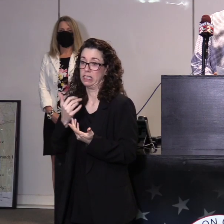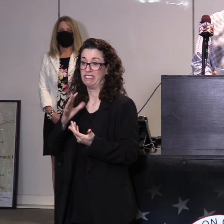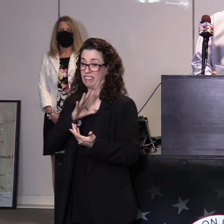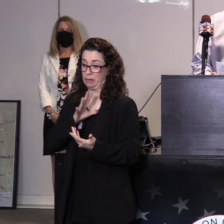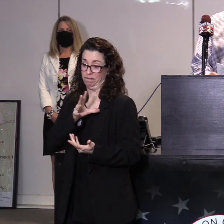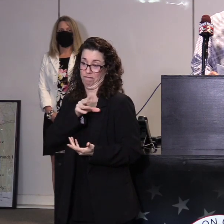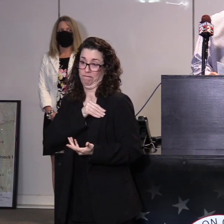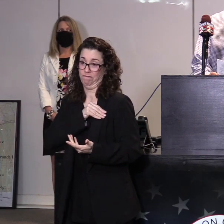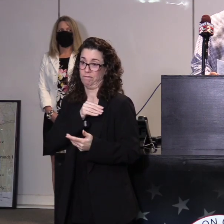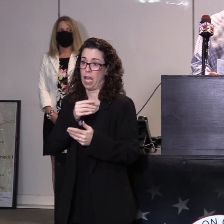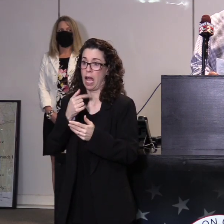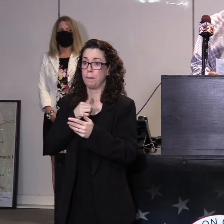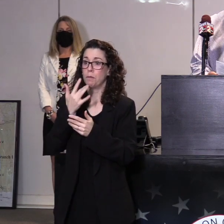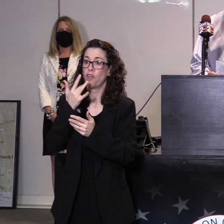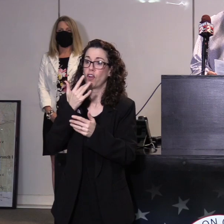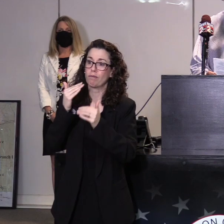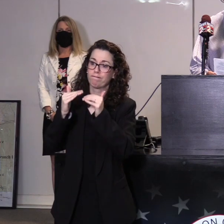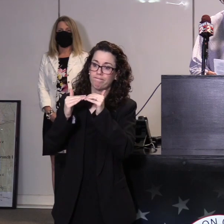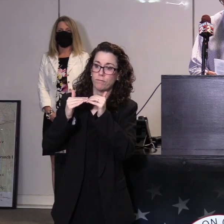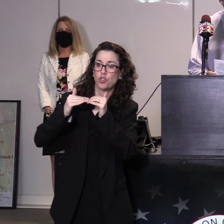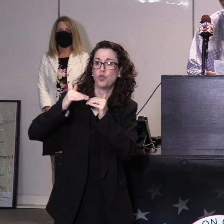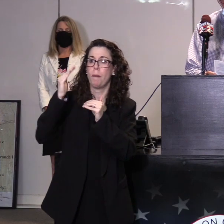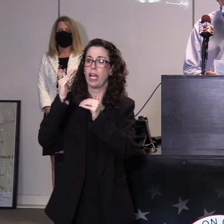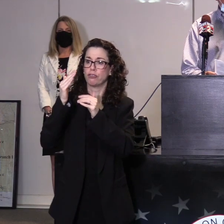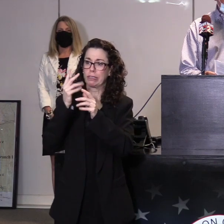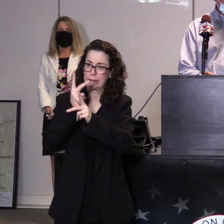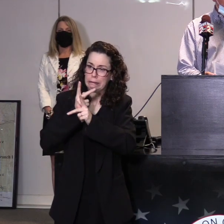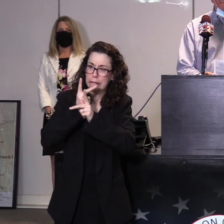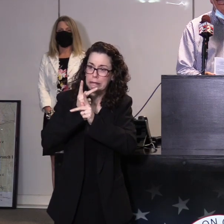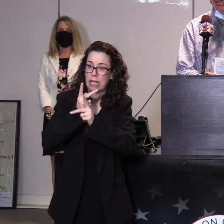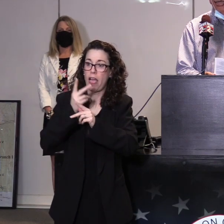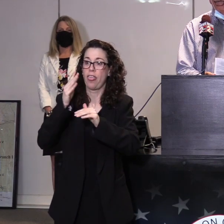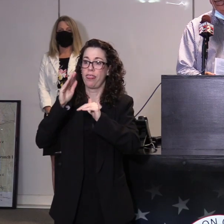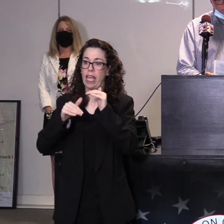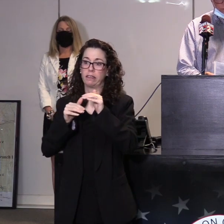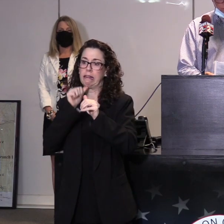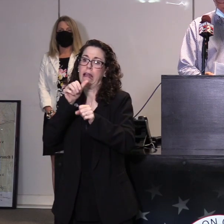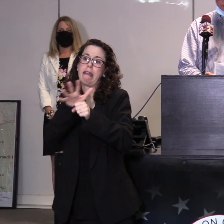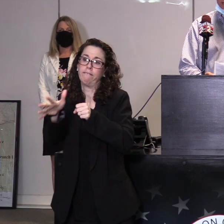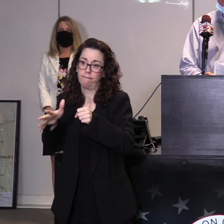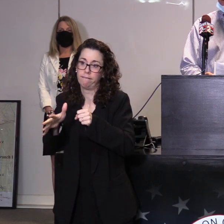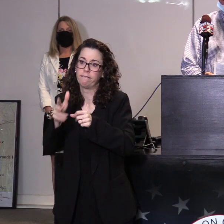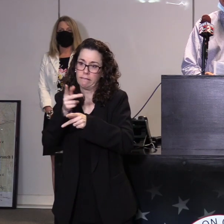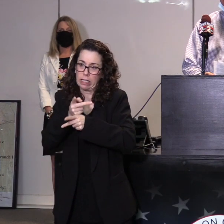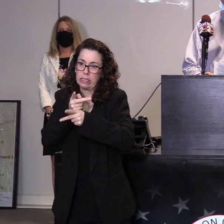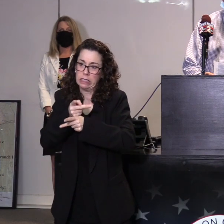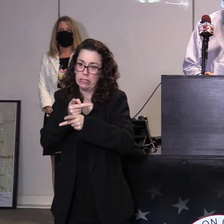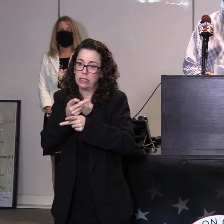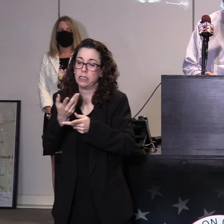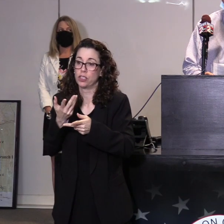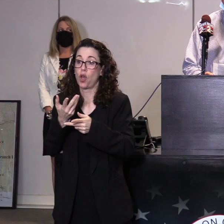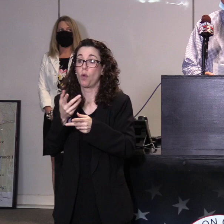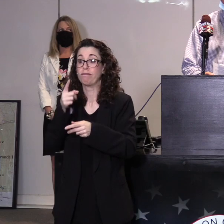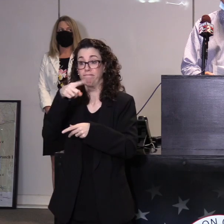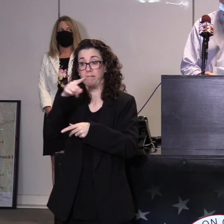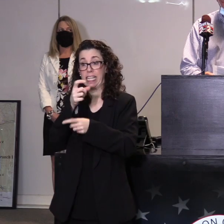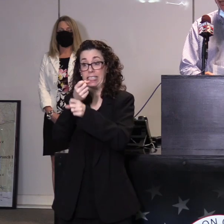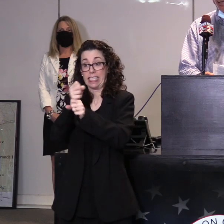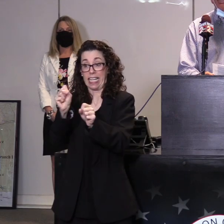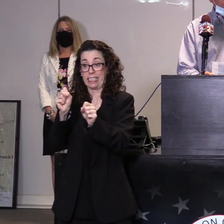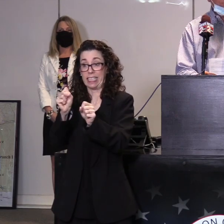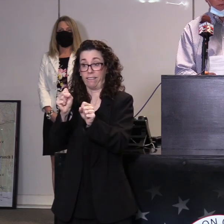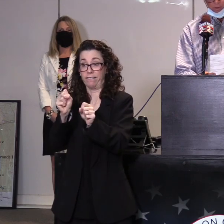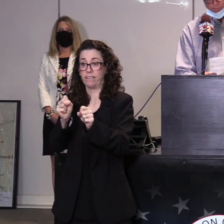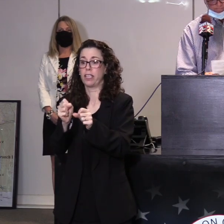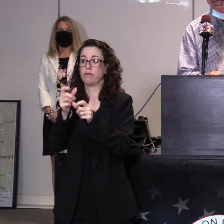even tried, only to find out in the end that we did harm to someone else. Stay safe and please shop local now more